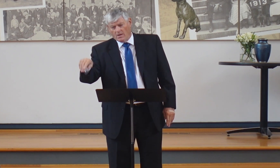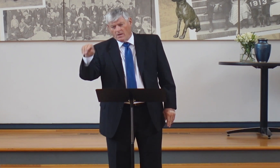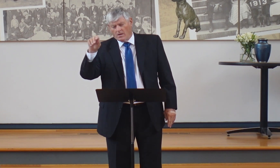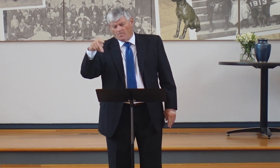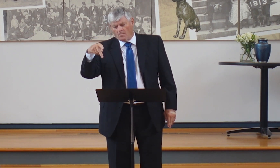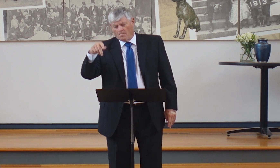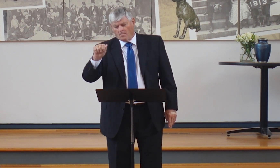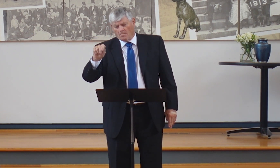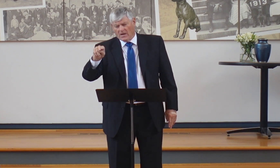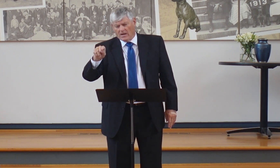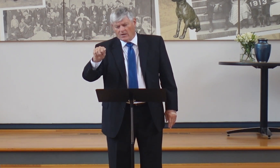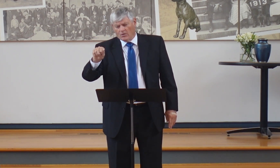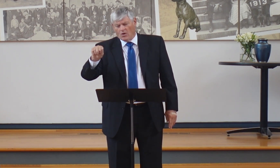Robert.